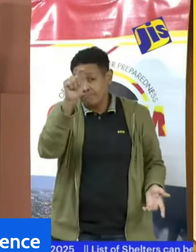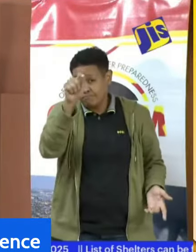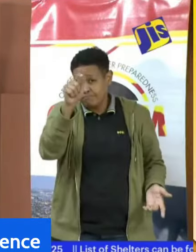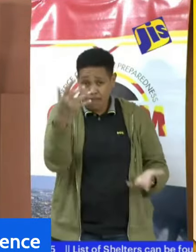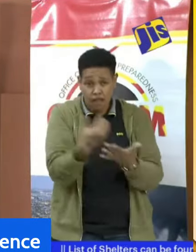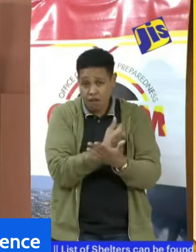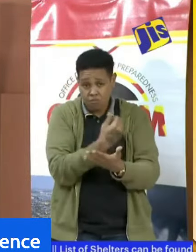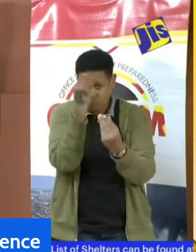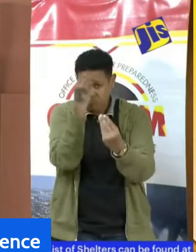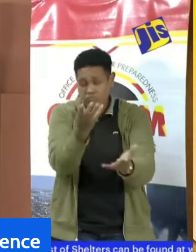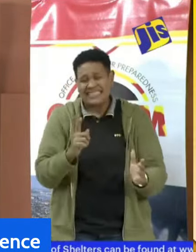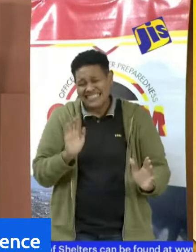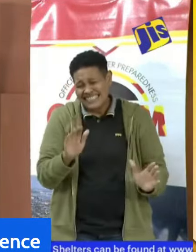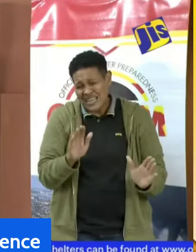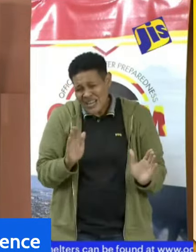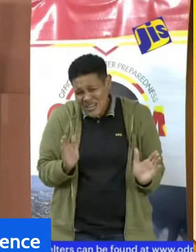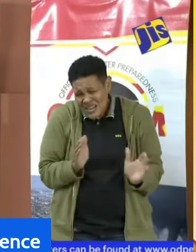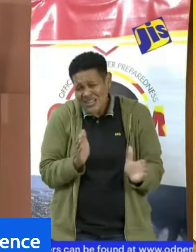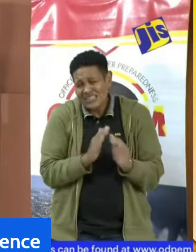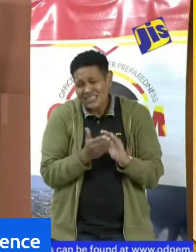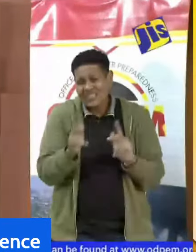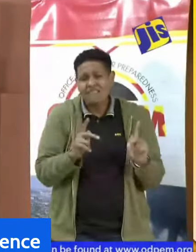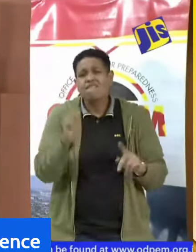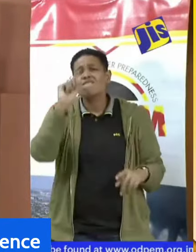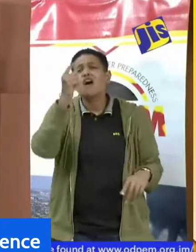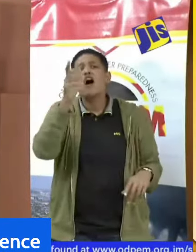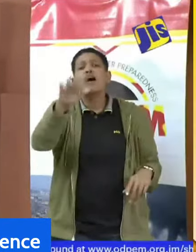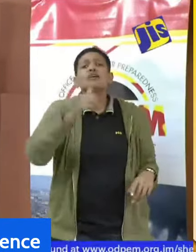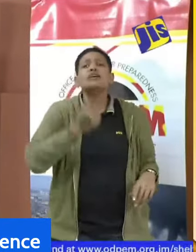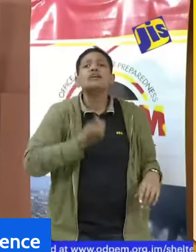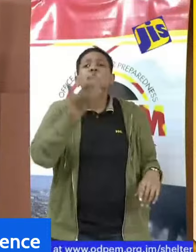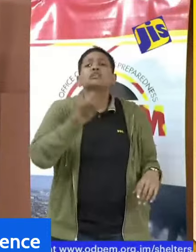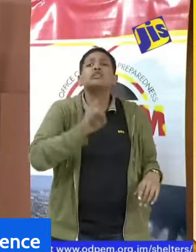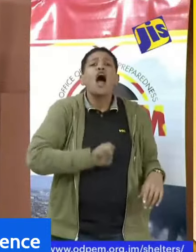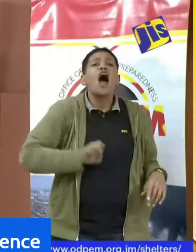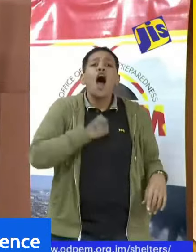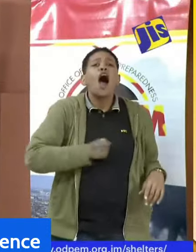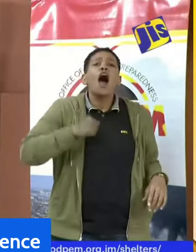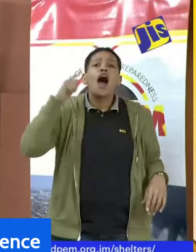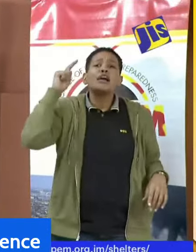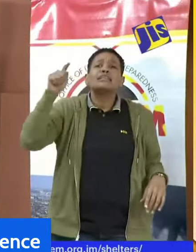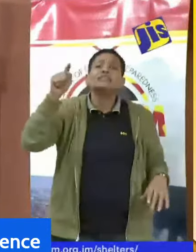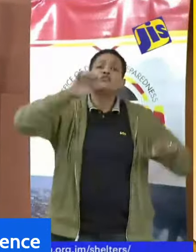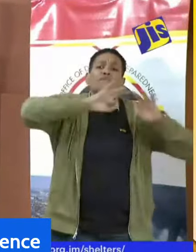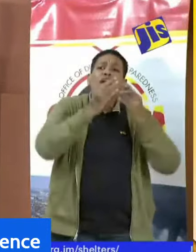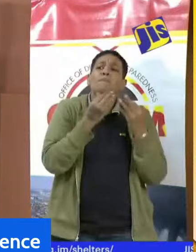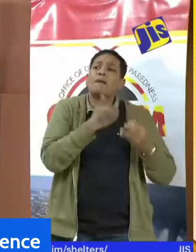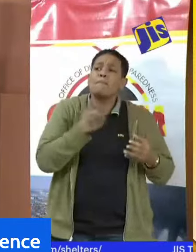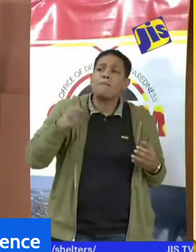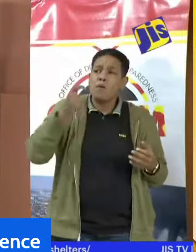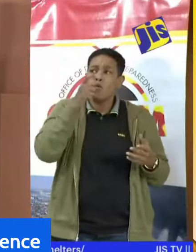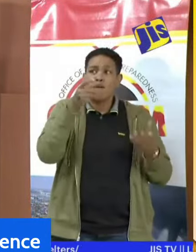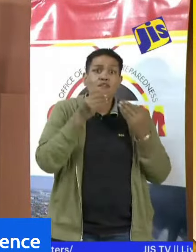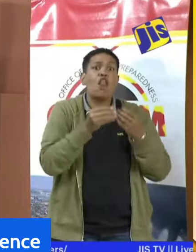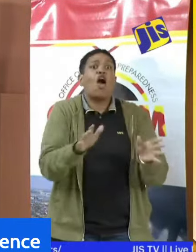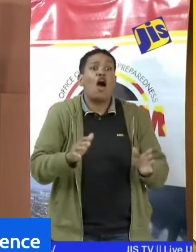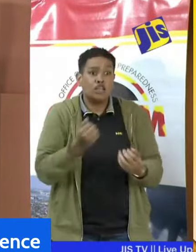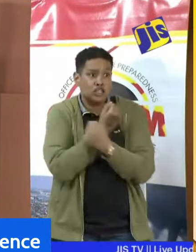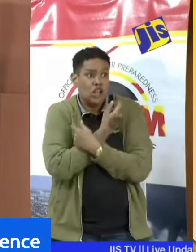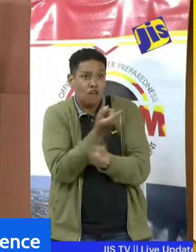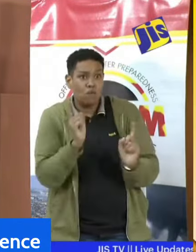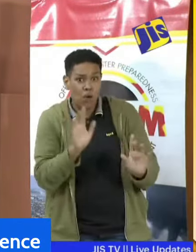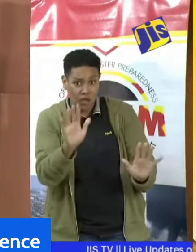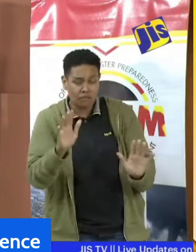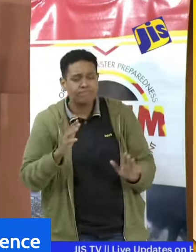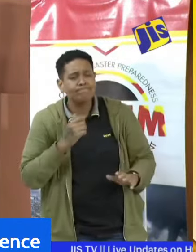to urge Jamaicans, firstly, to express condolences to the family members who have lost loved ones, and